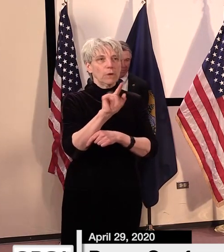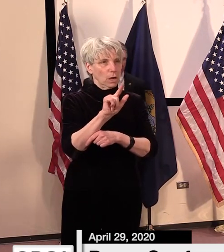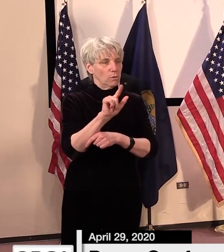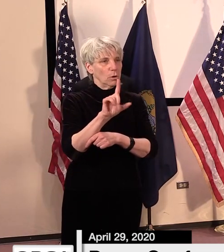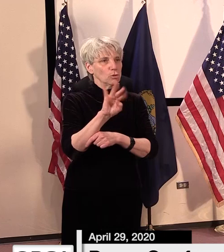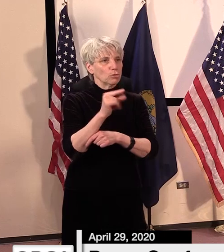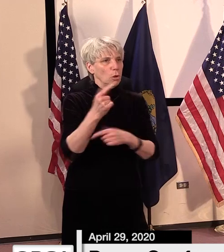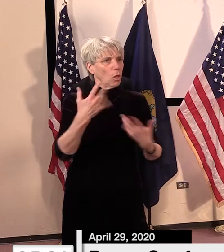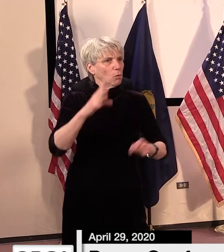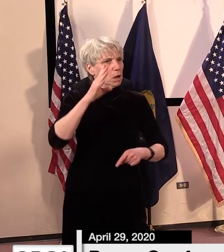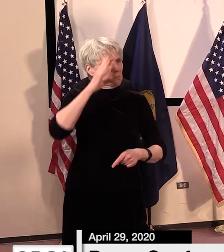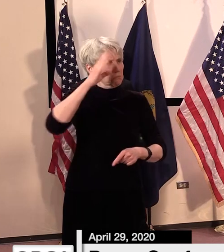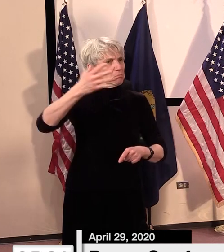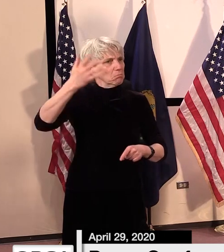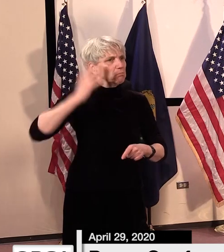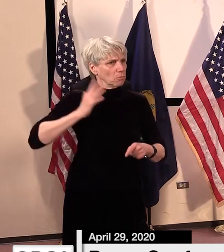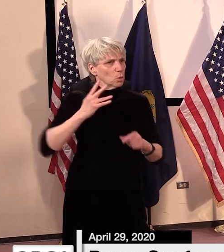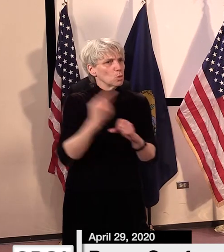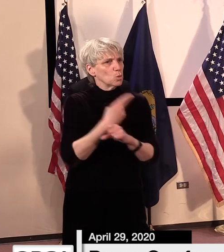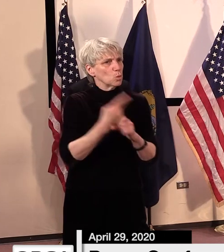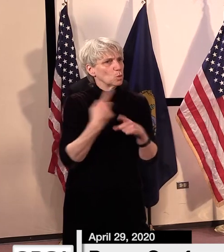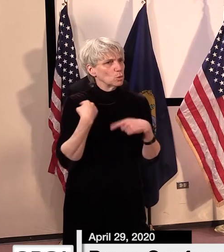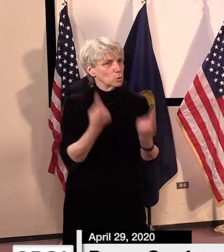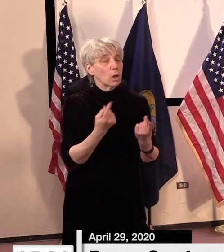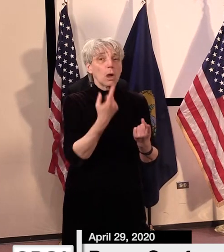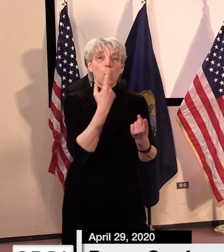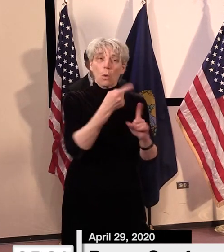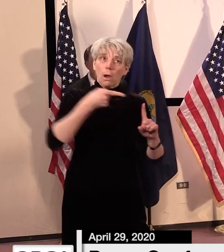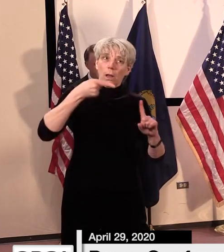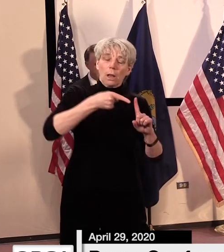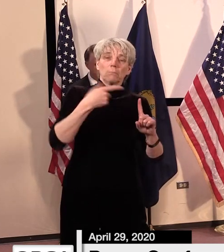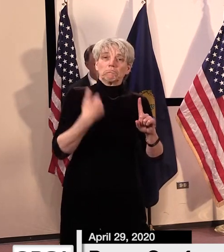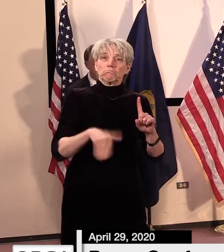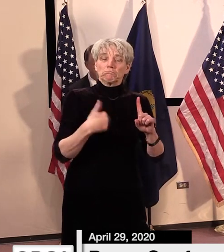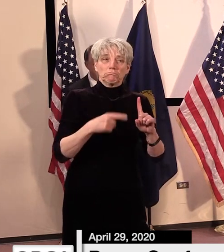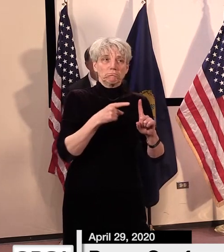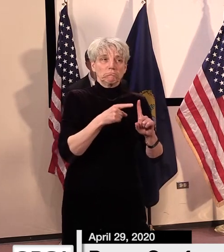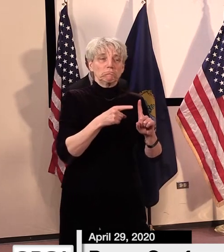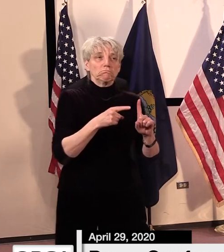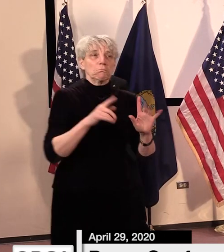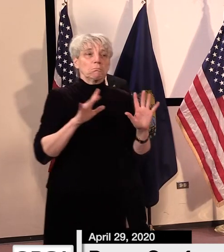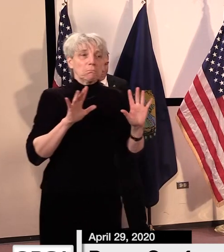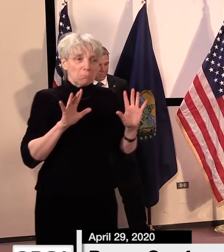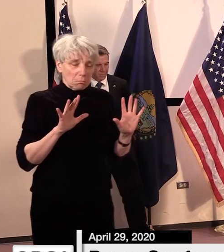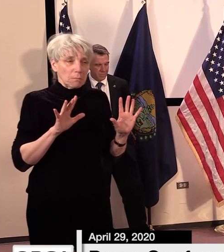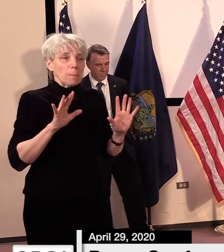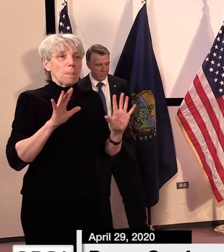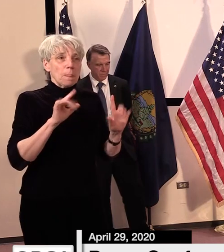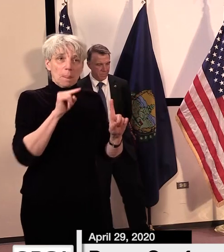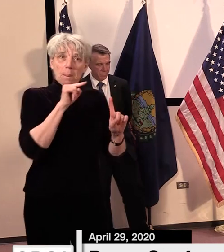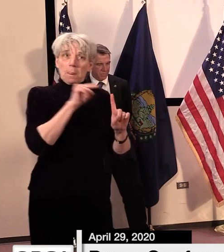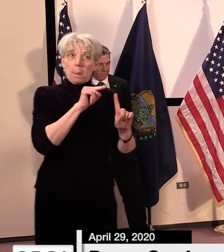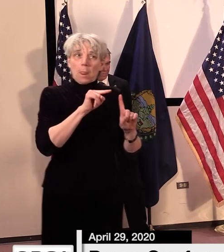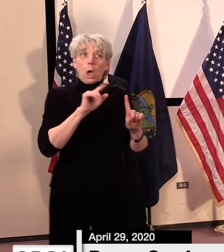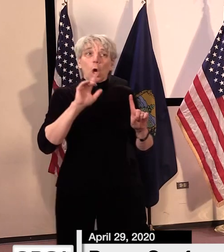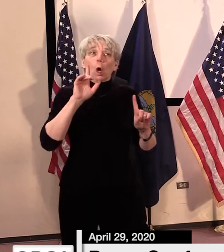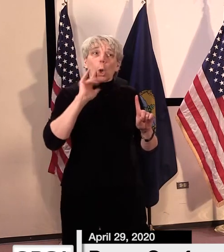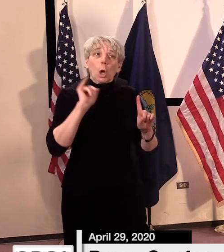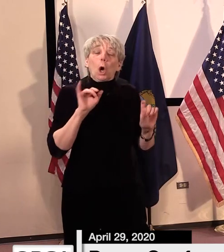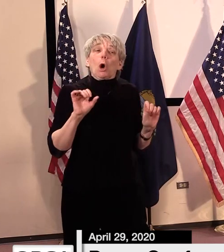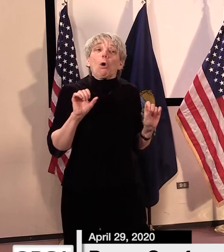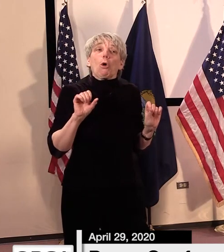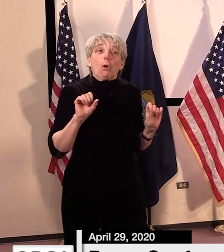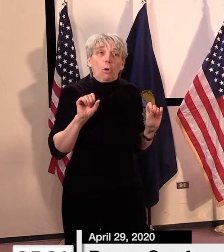market. One that has been showing, I will put the word slight in front of it, slight promise,